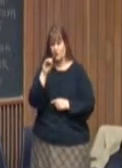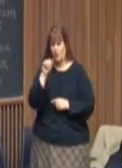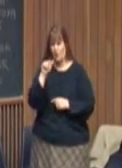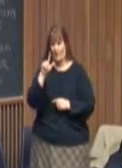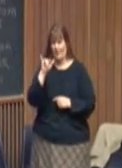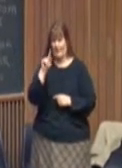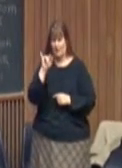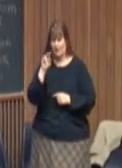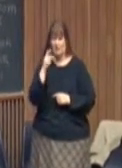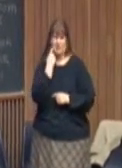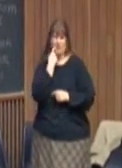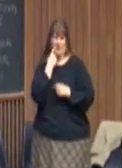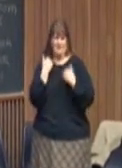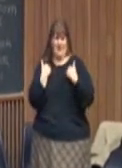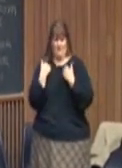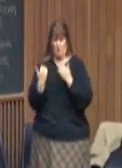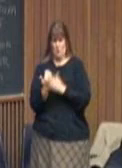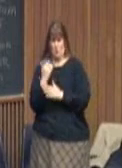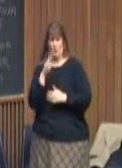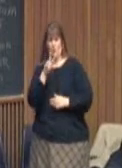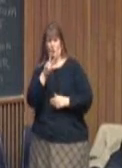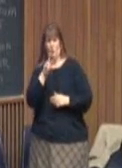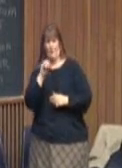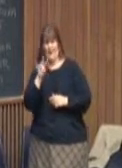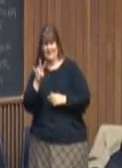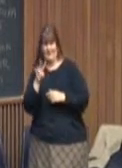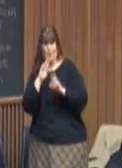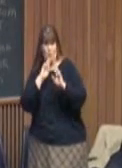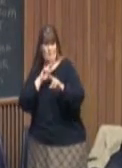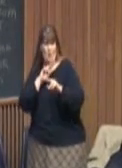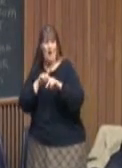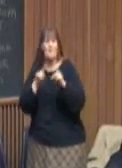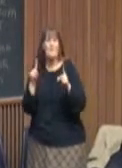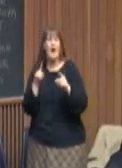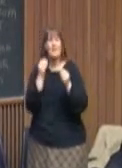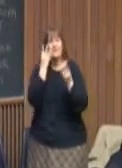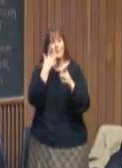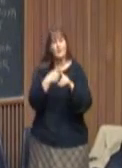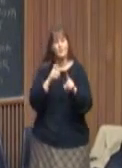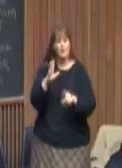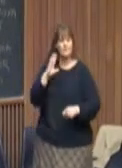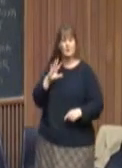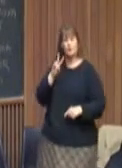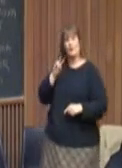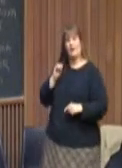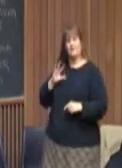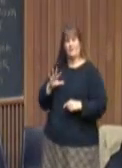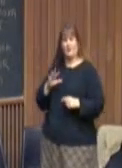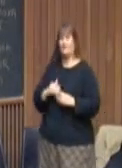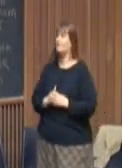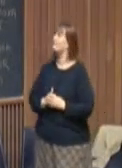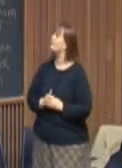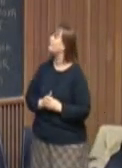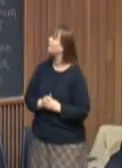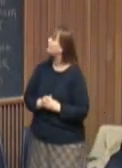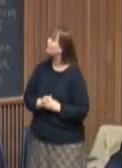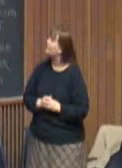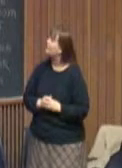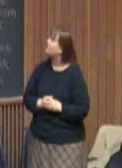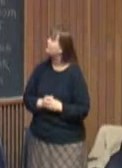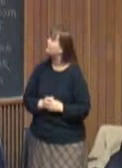report, and the data that they have is from 2005. And 3 out of 5 agencies,